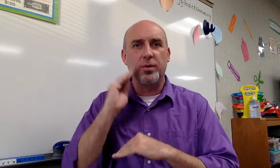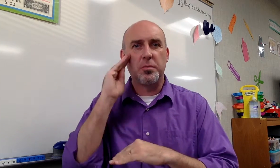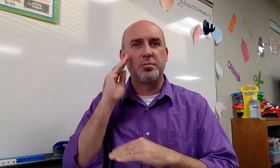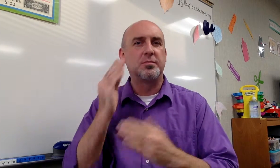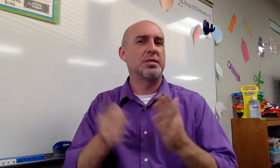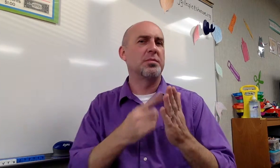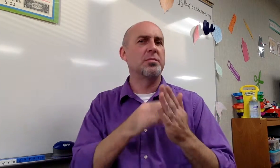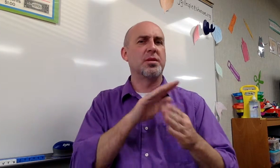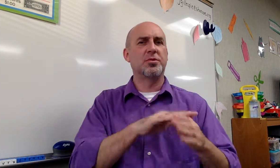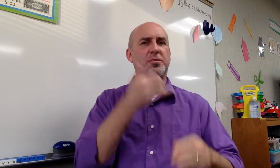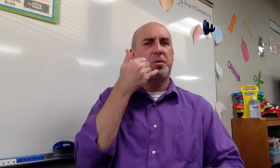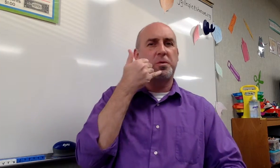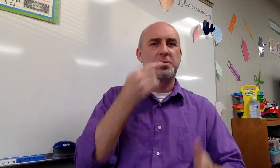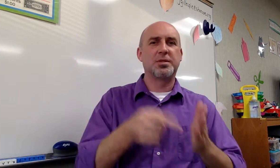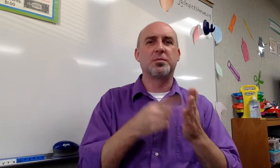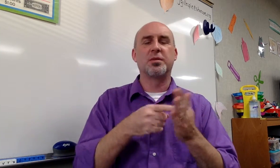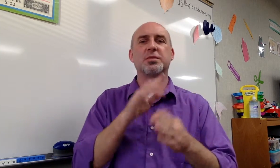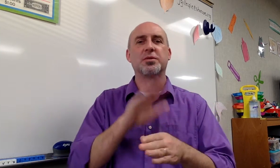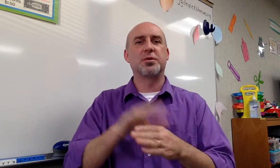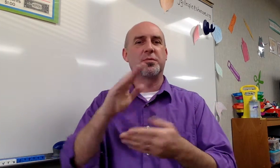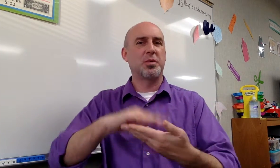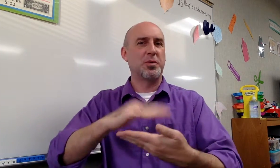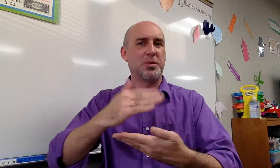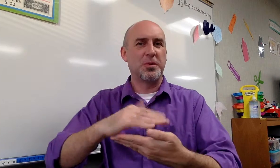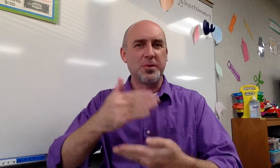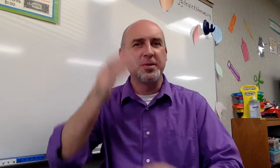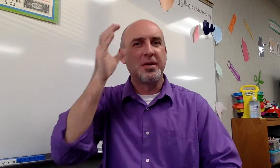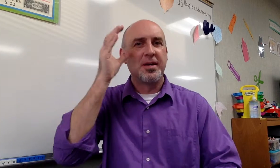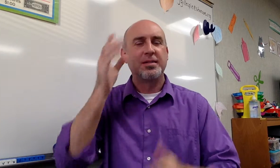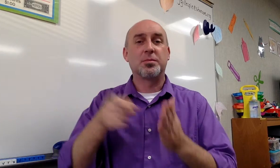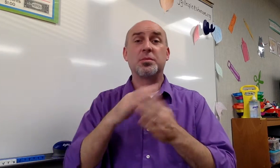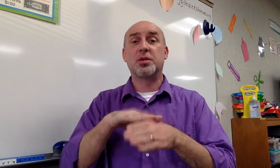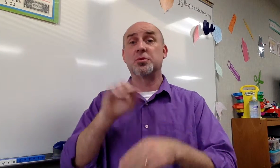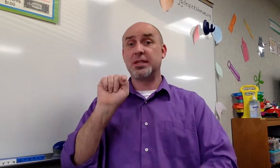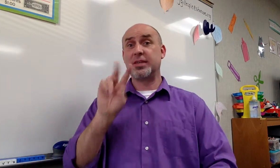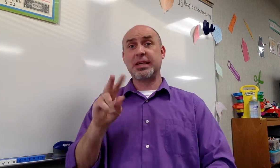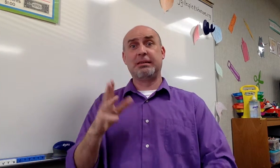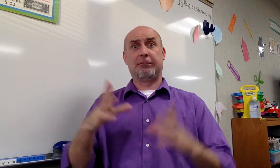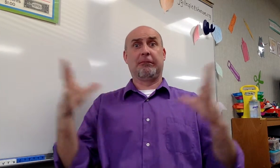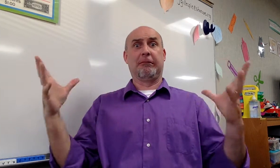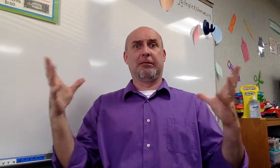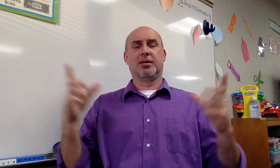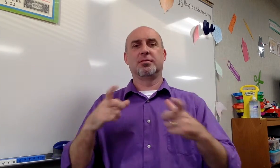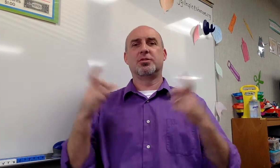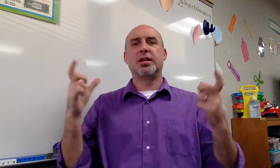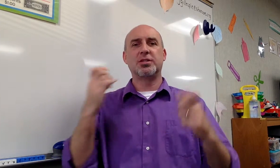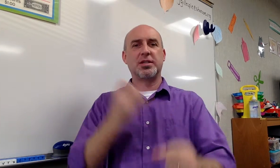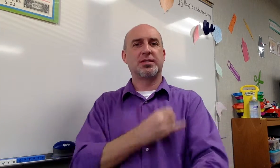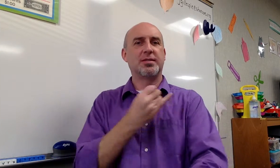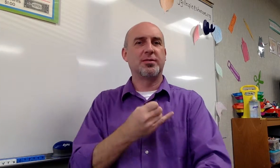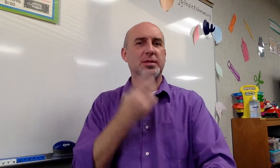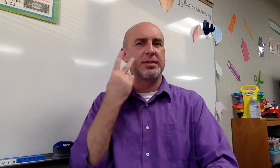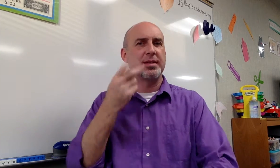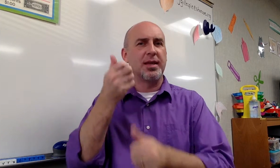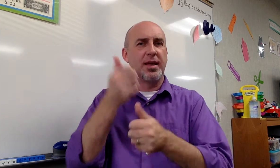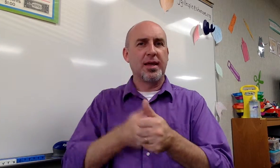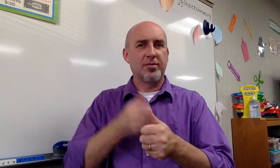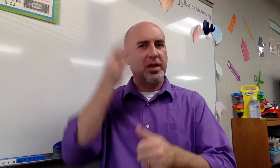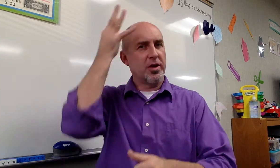home, sometimes on your phone, sometimes on your computer, sometimes on your TV. Oh, giant Jason. You can see every hair that's